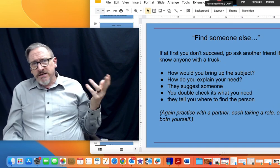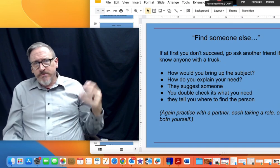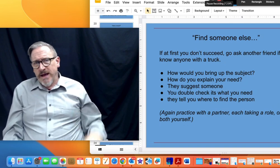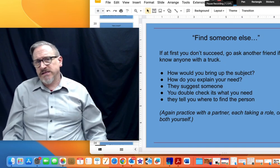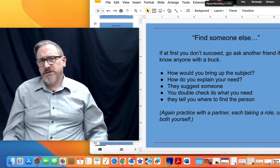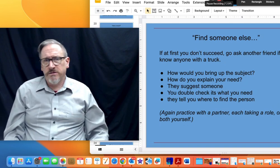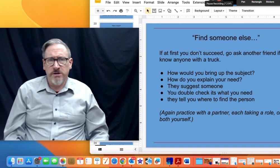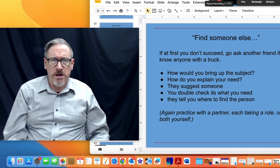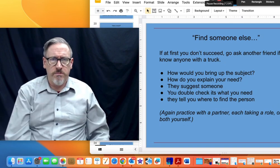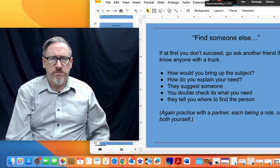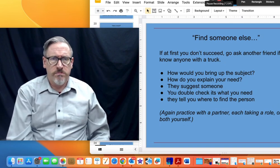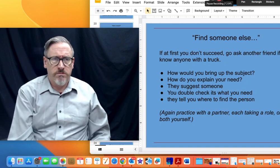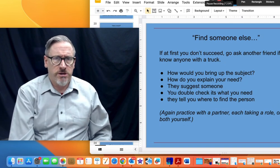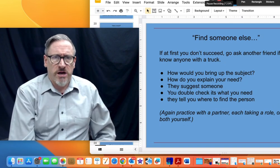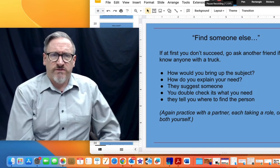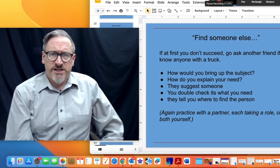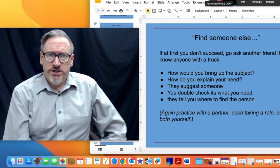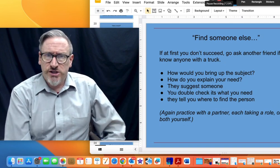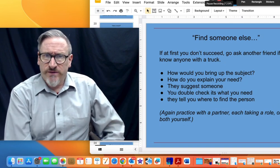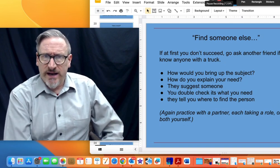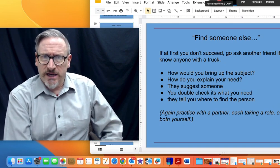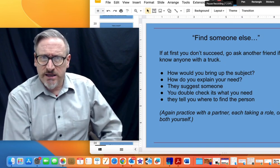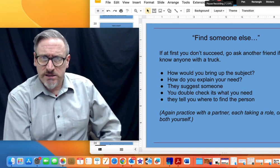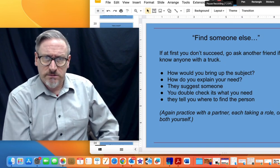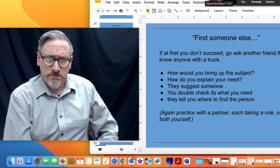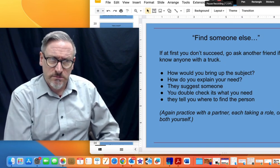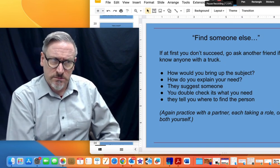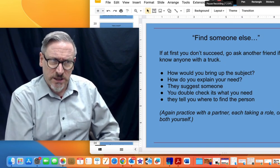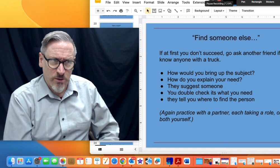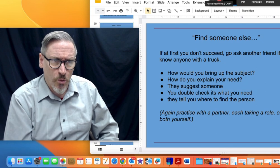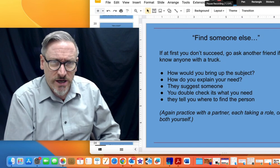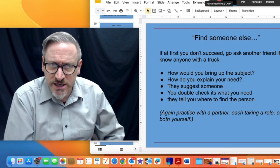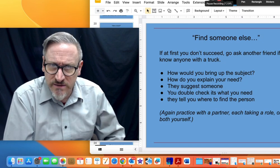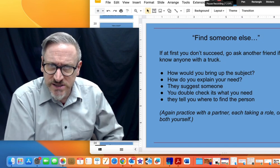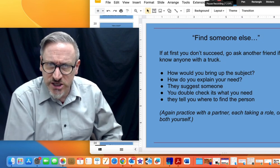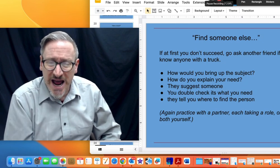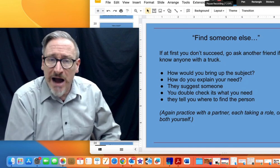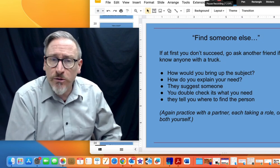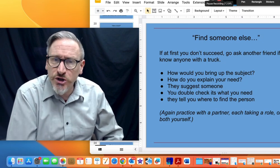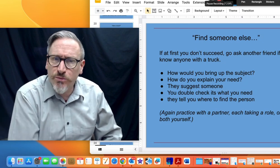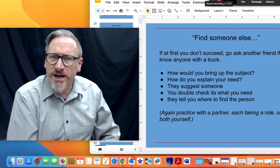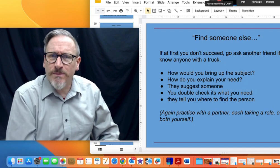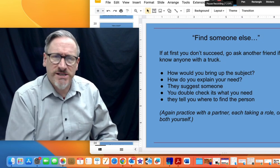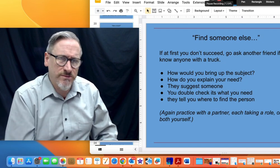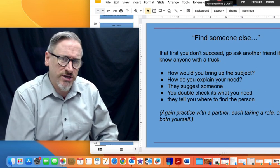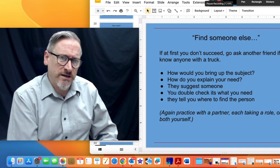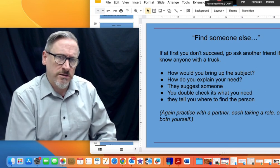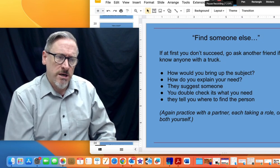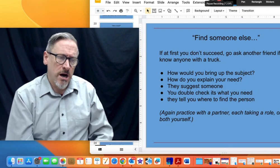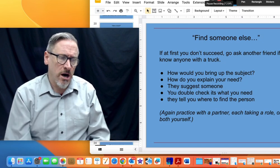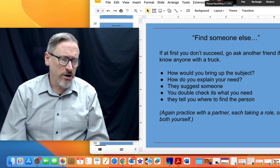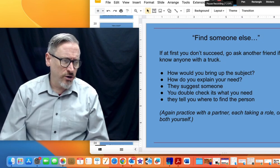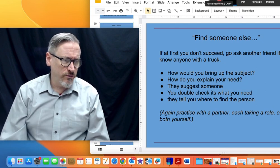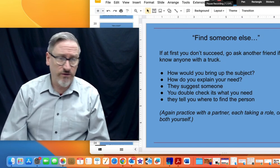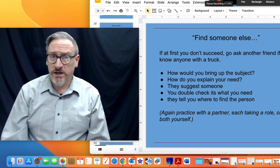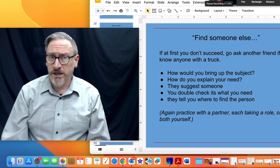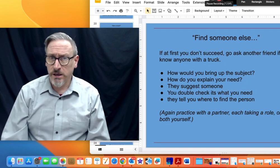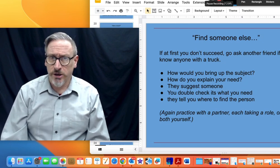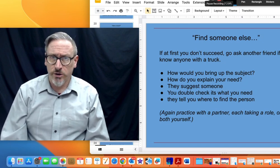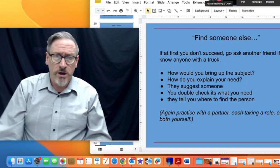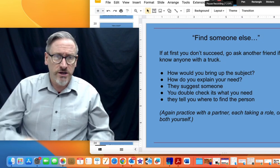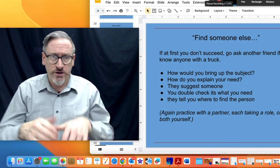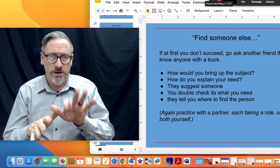Reflect on past conversations you've had like this. Like, what is the conversation? How do you bring up a subject? Are you